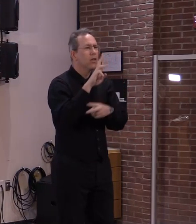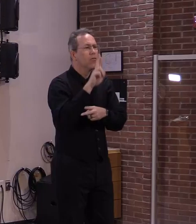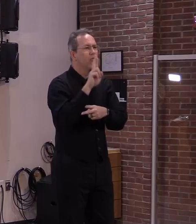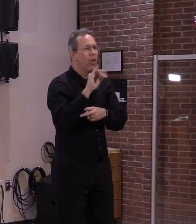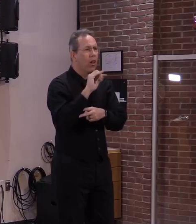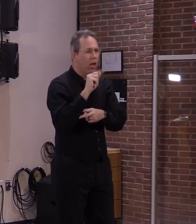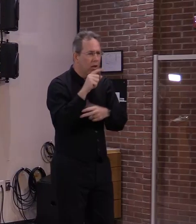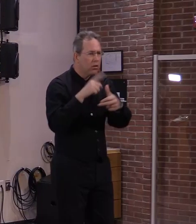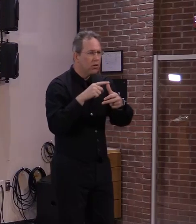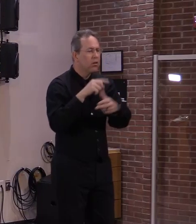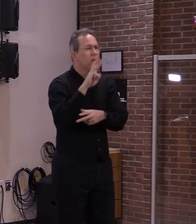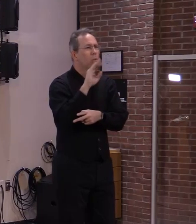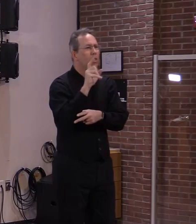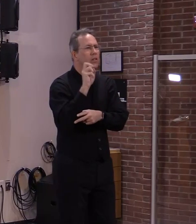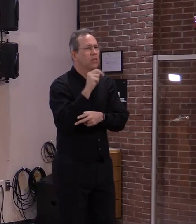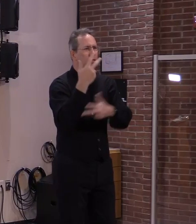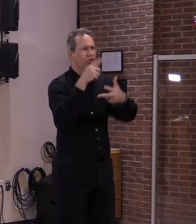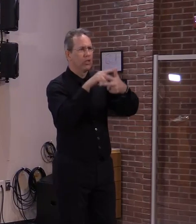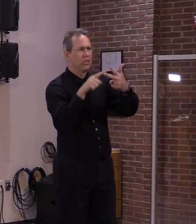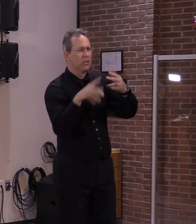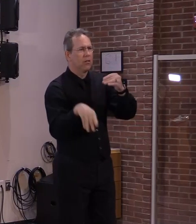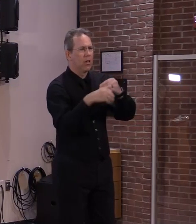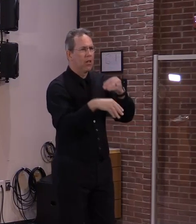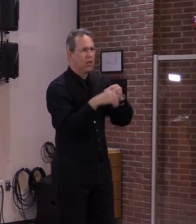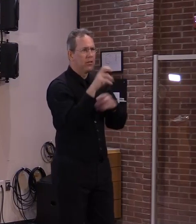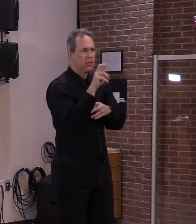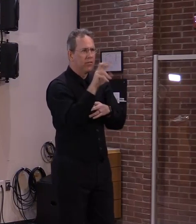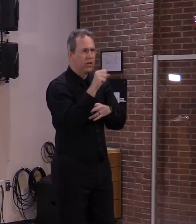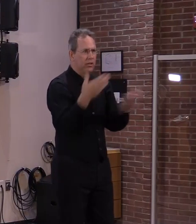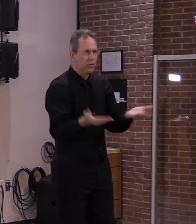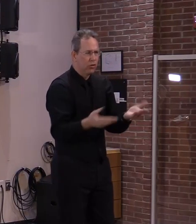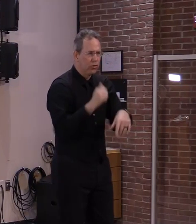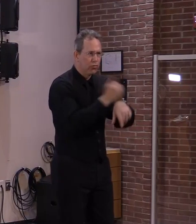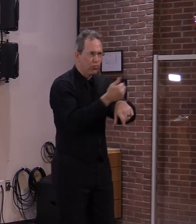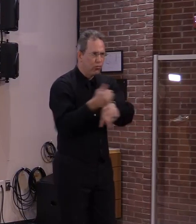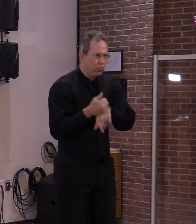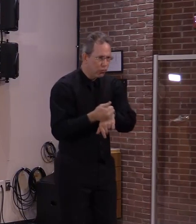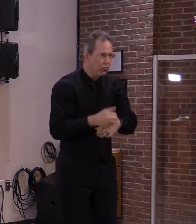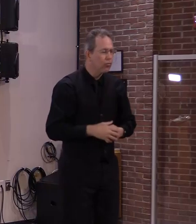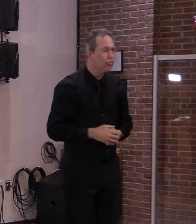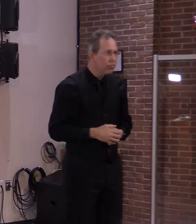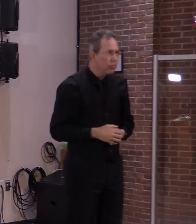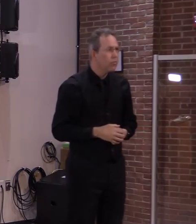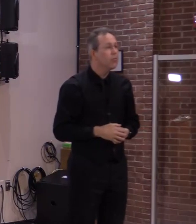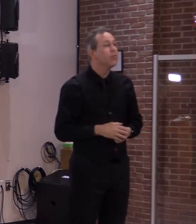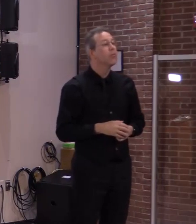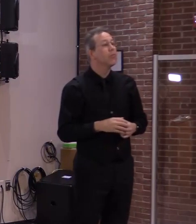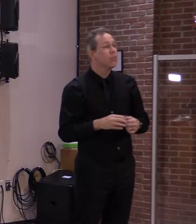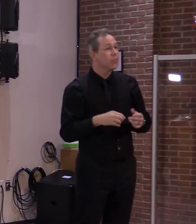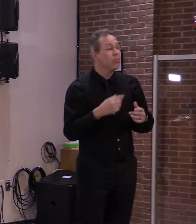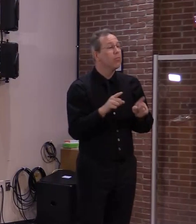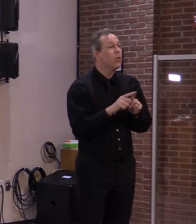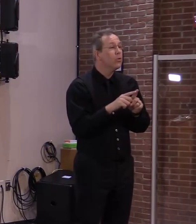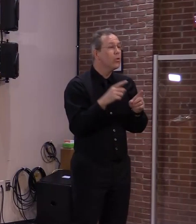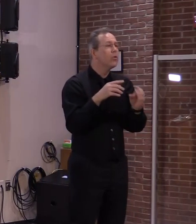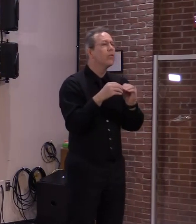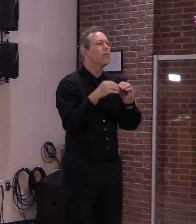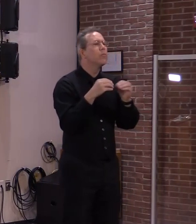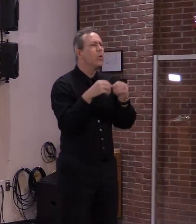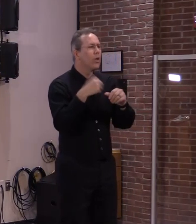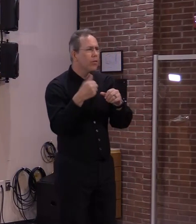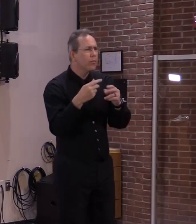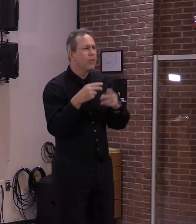appointment at 12 Hannaford locations across the state. As a reminder, those